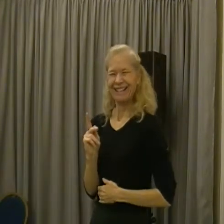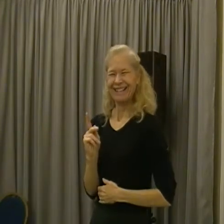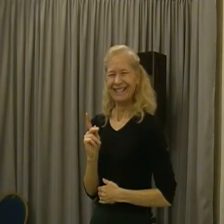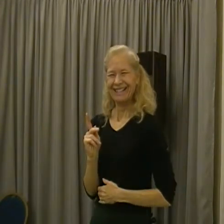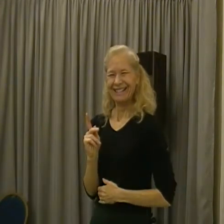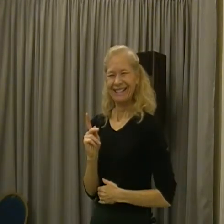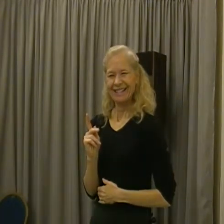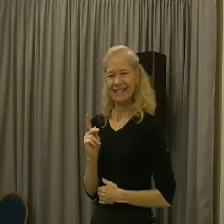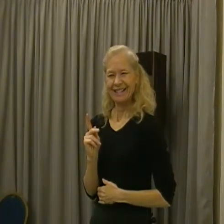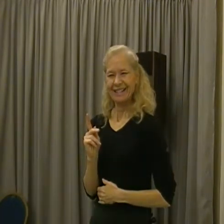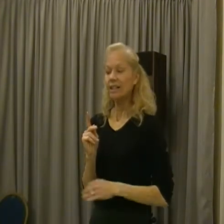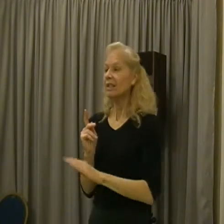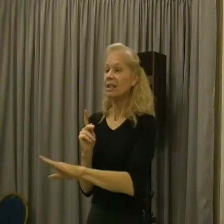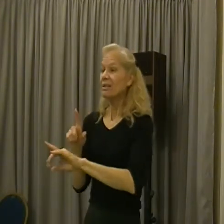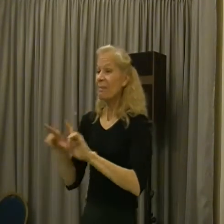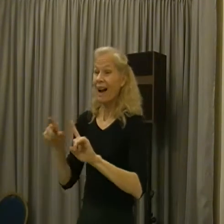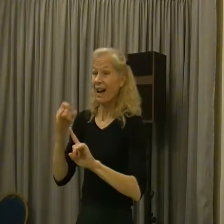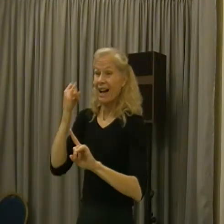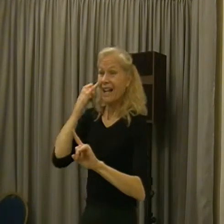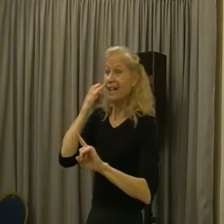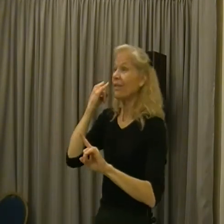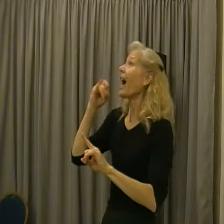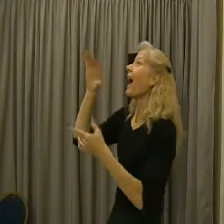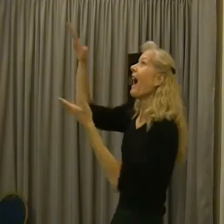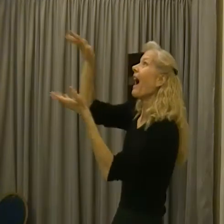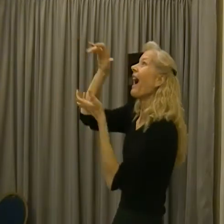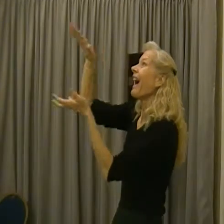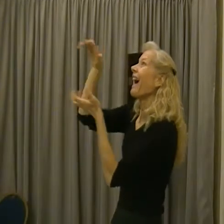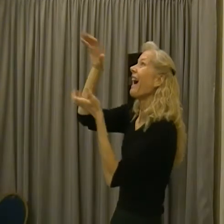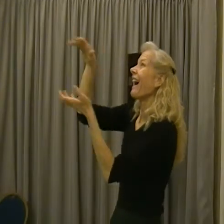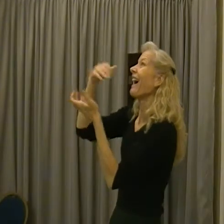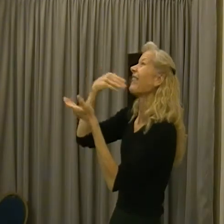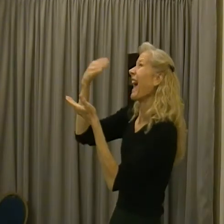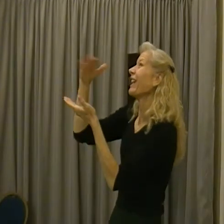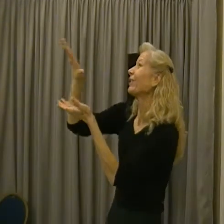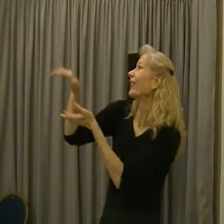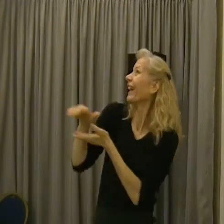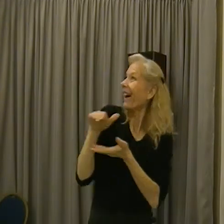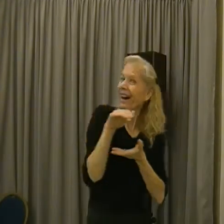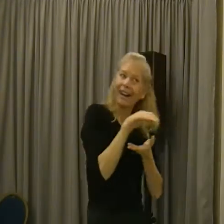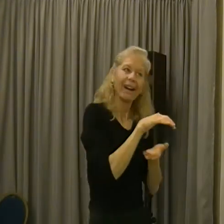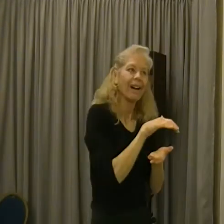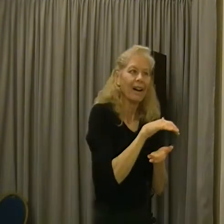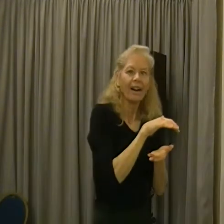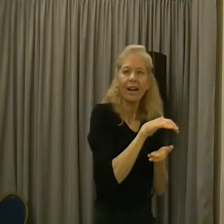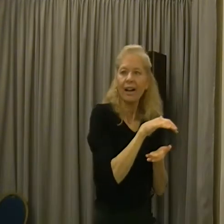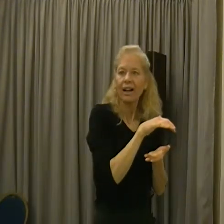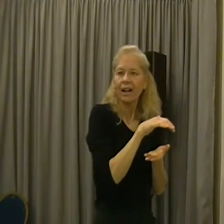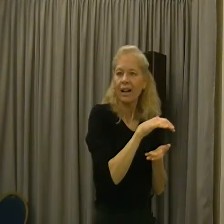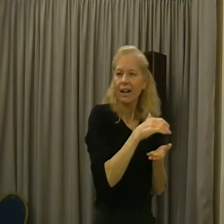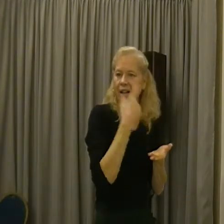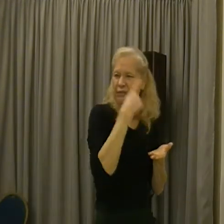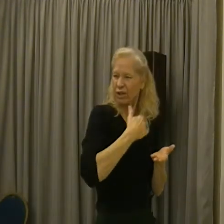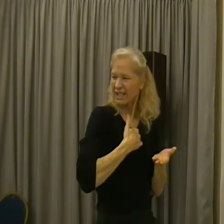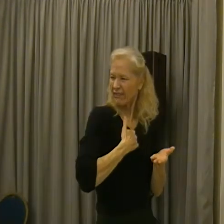Because we're worshiping ourselves in a way that we have no right to. And they become our own prison. That